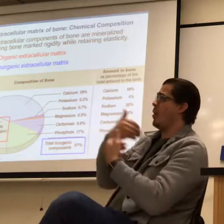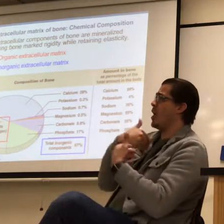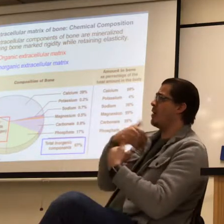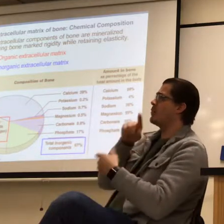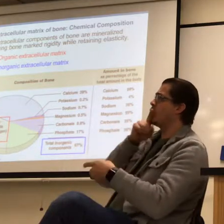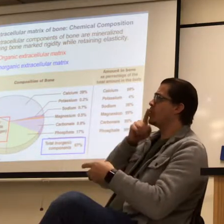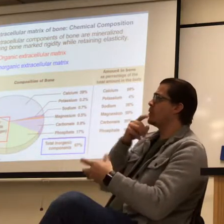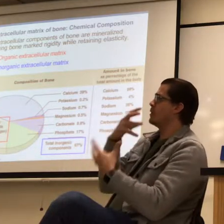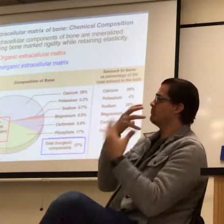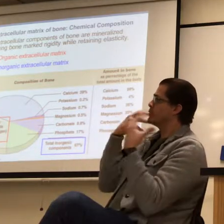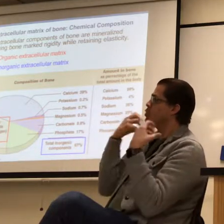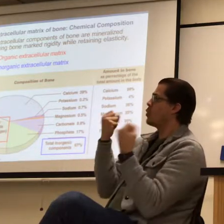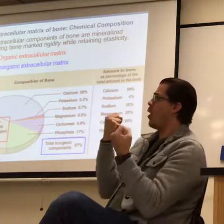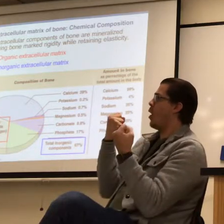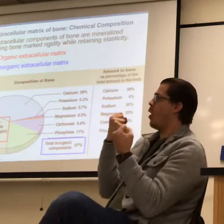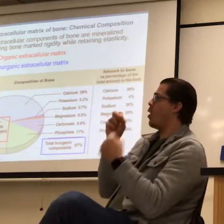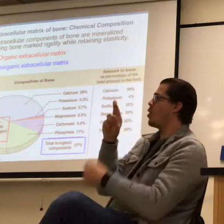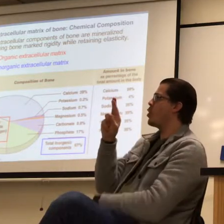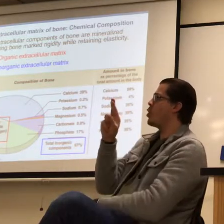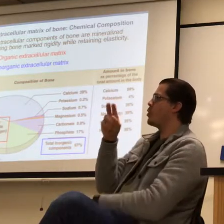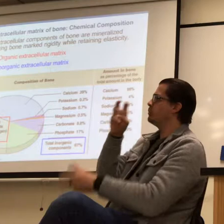rigidity